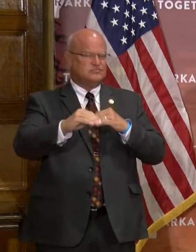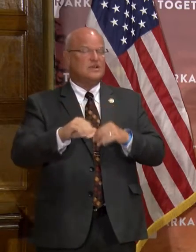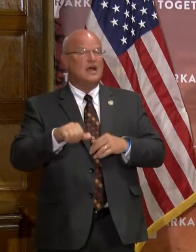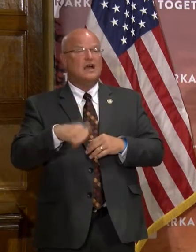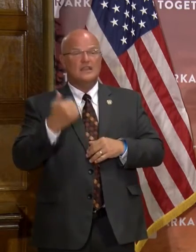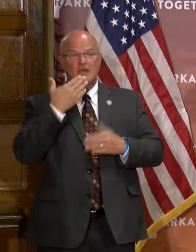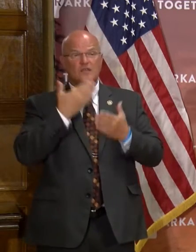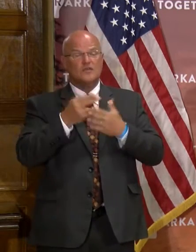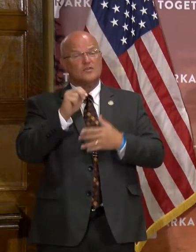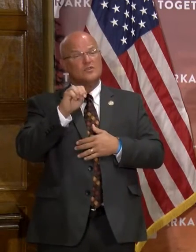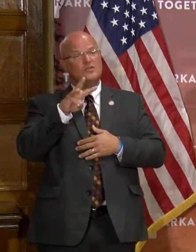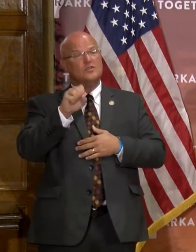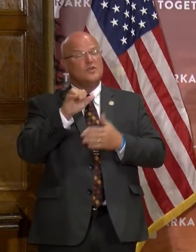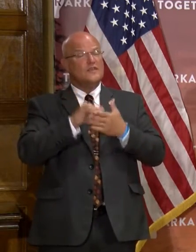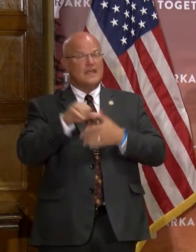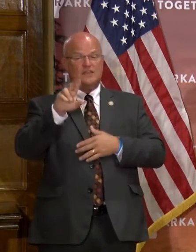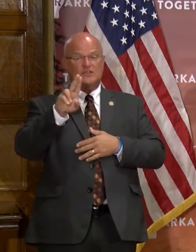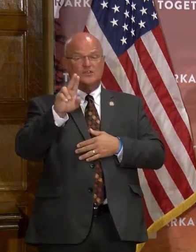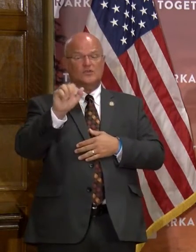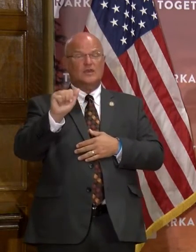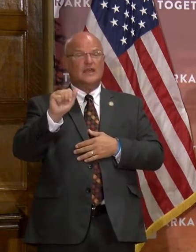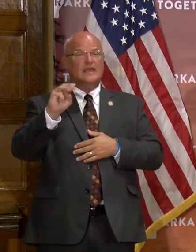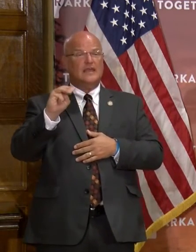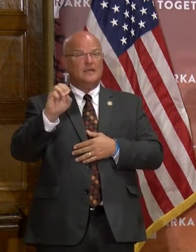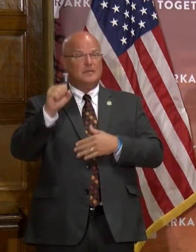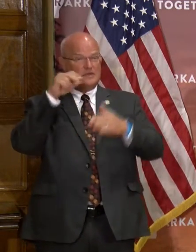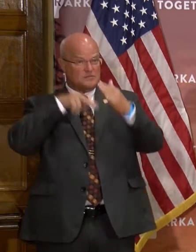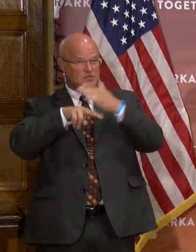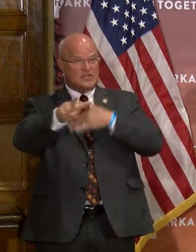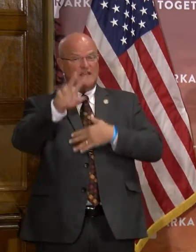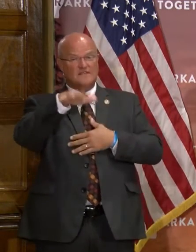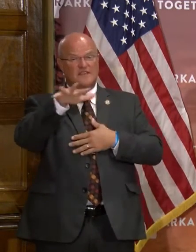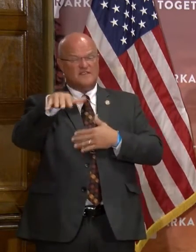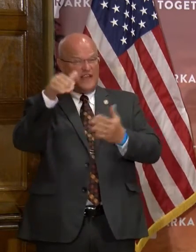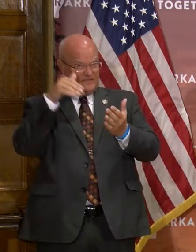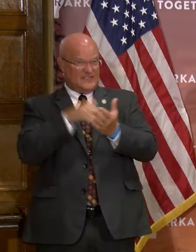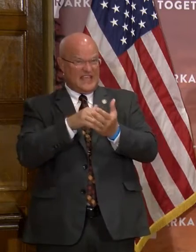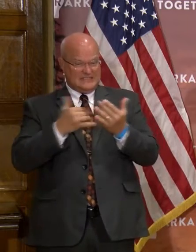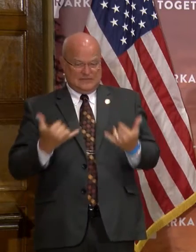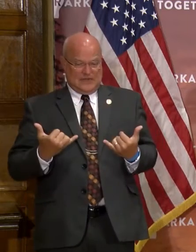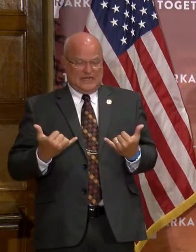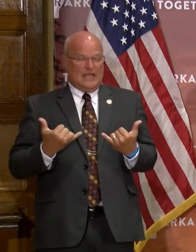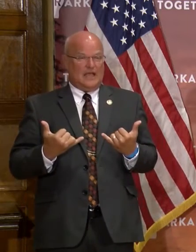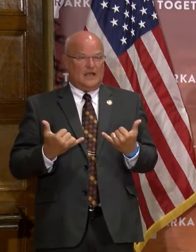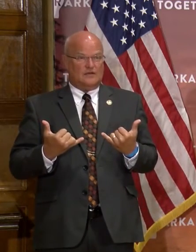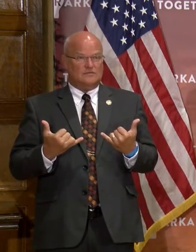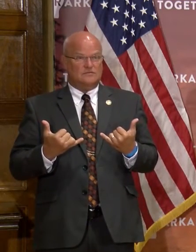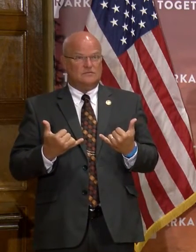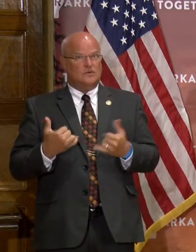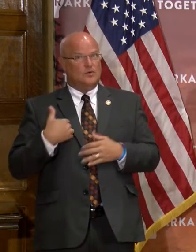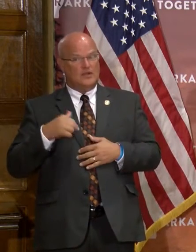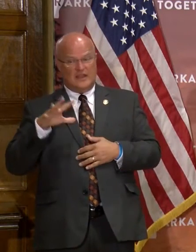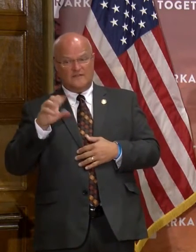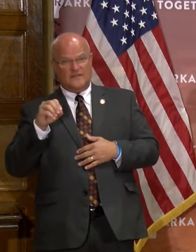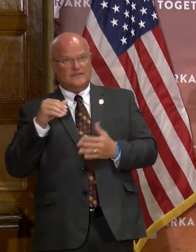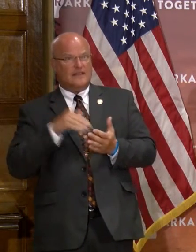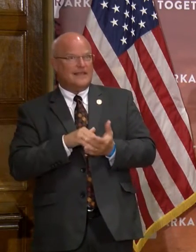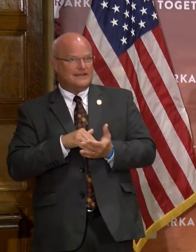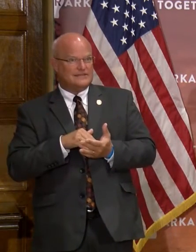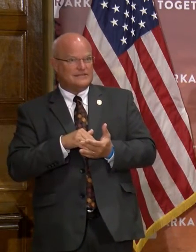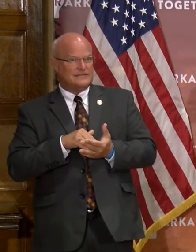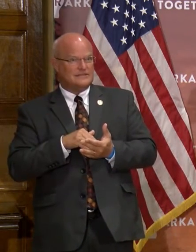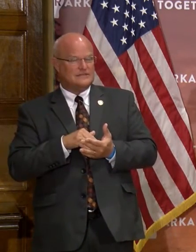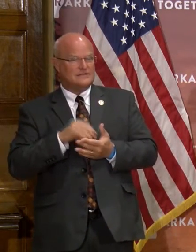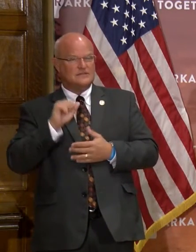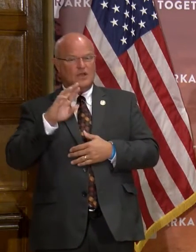news is the fact that UAMS was projecting a 55,000 at this point, where we're at 50,000